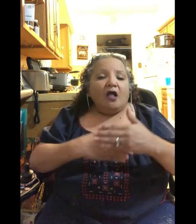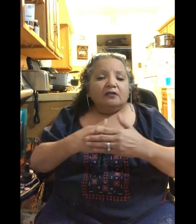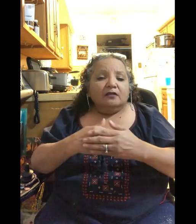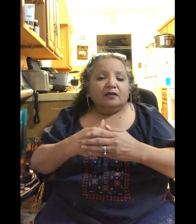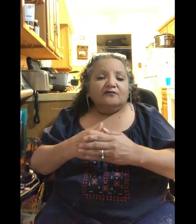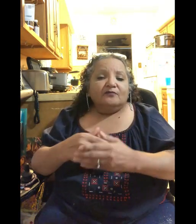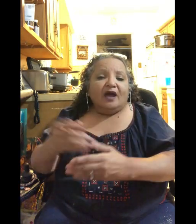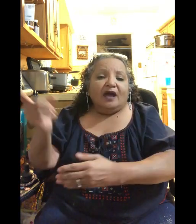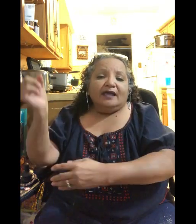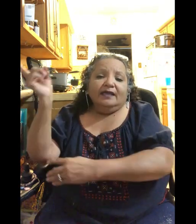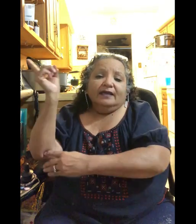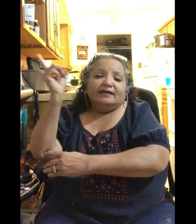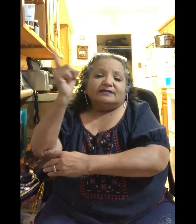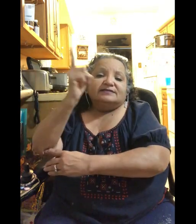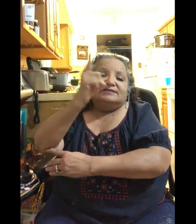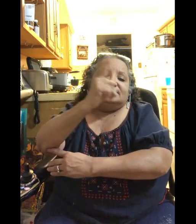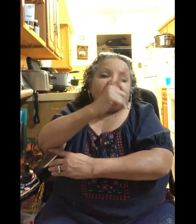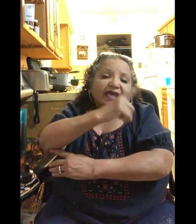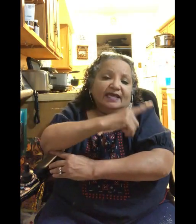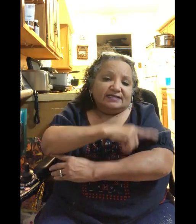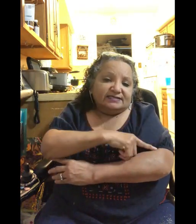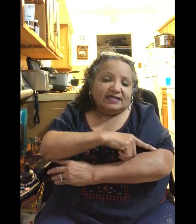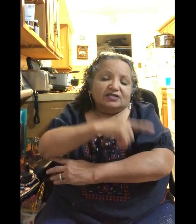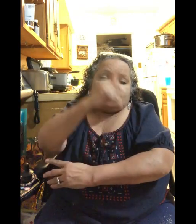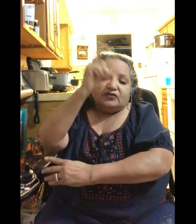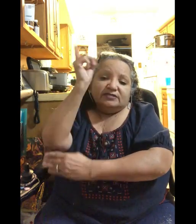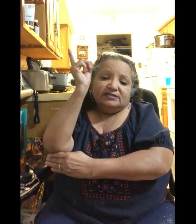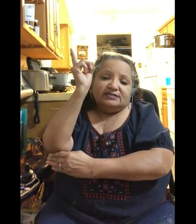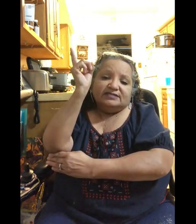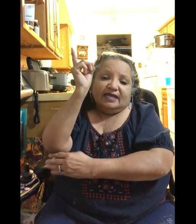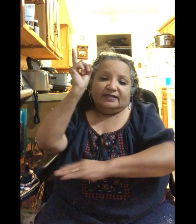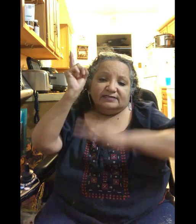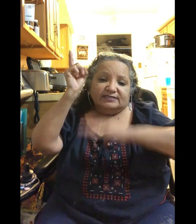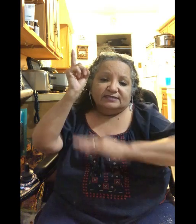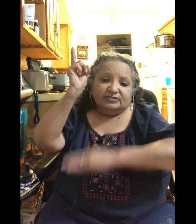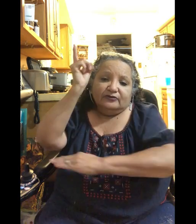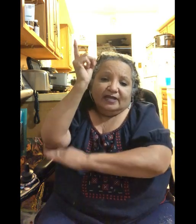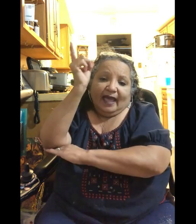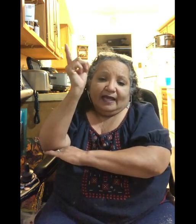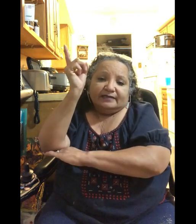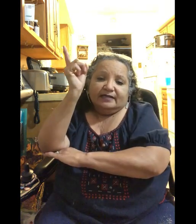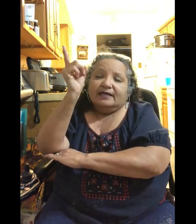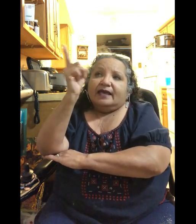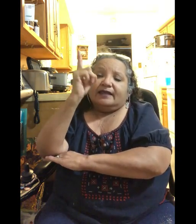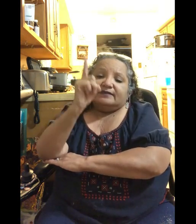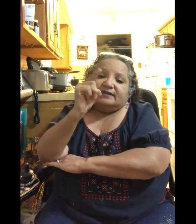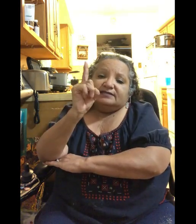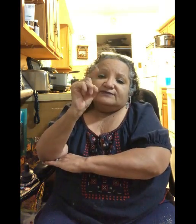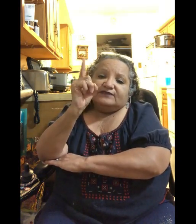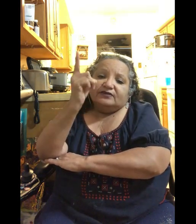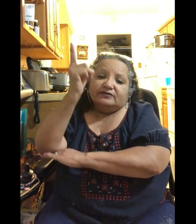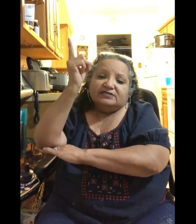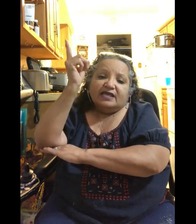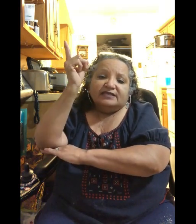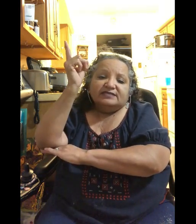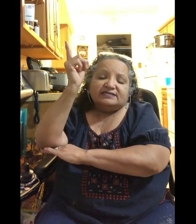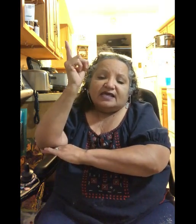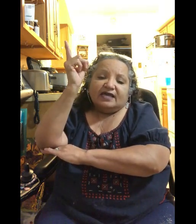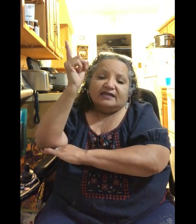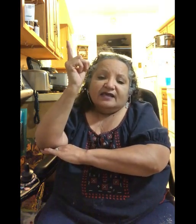all of my days. So this is day. This is your land, and this finger is like the sun